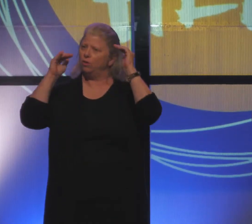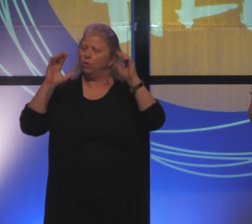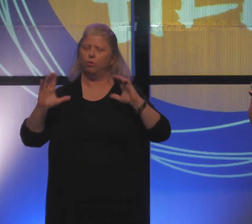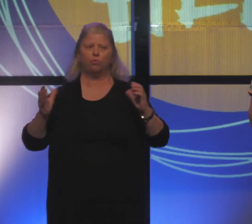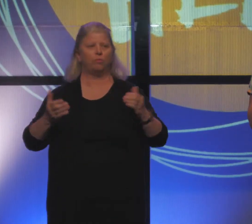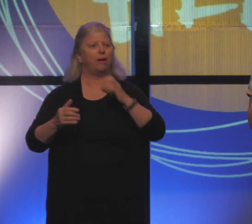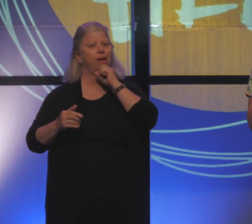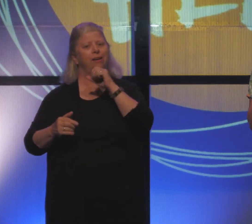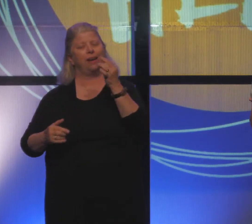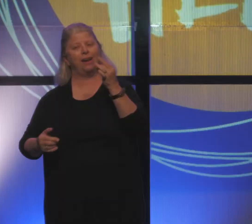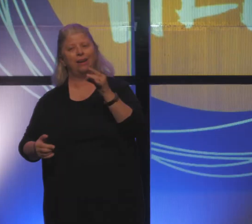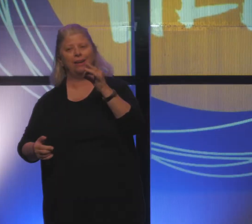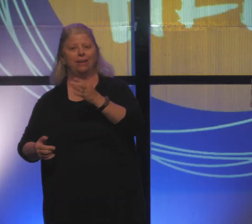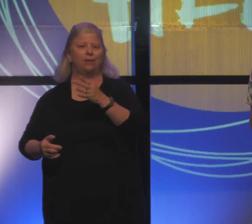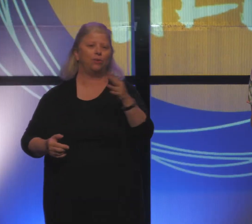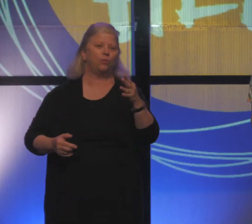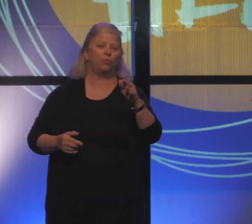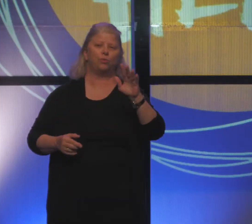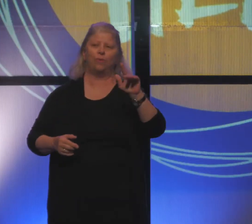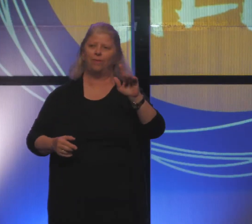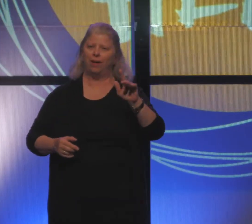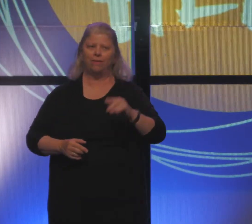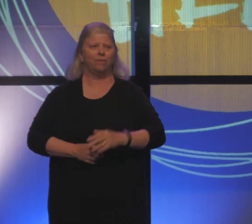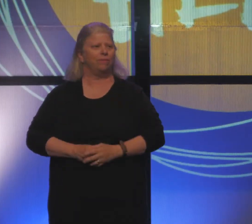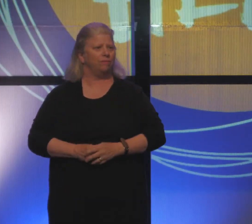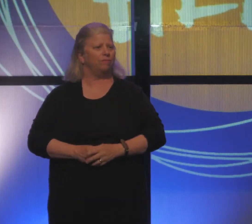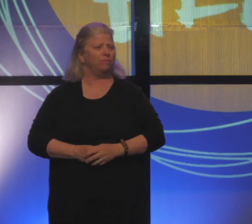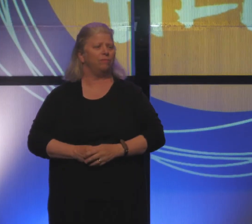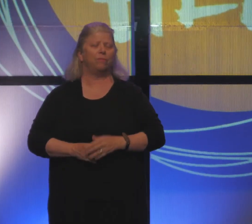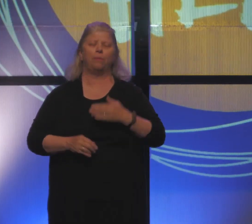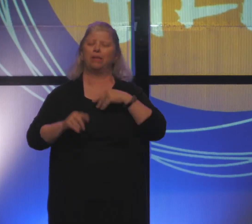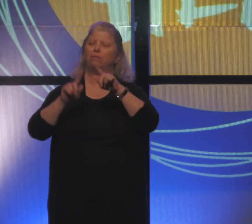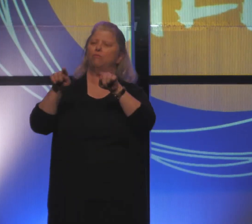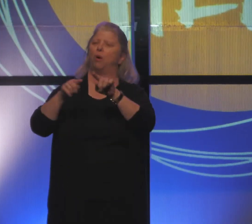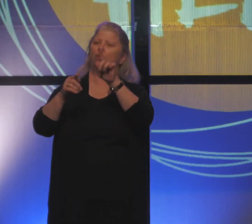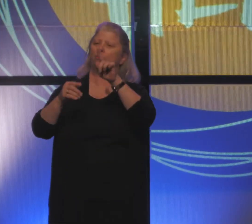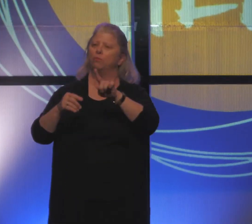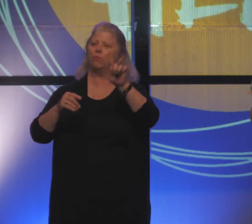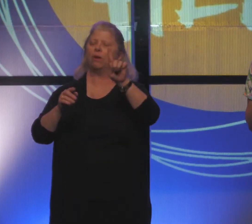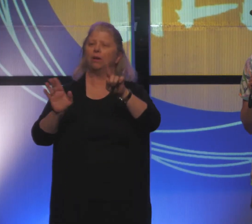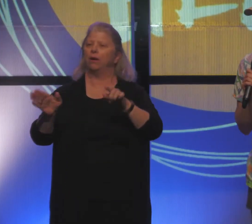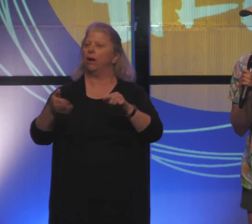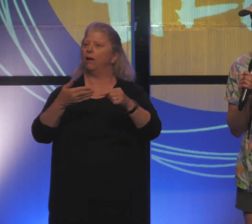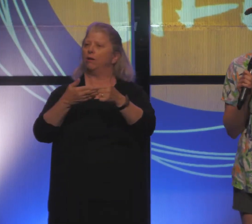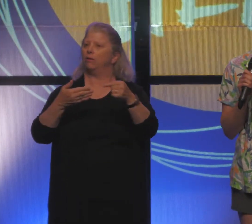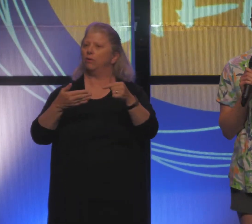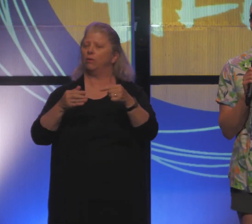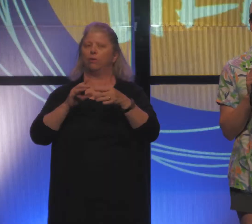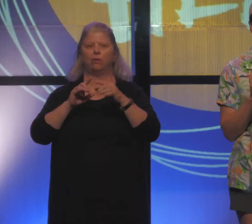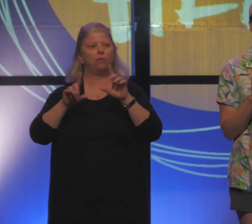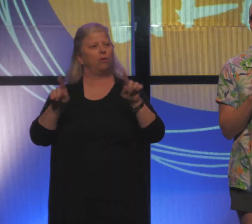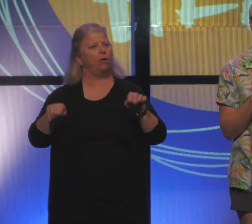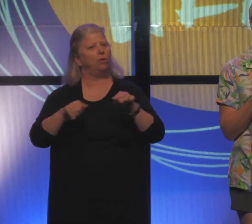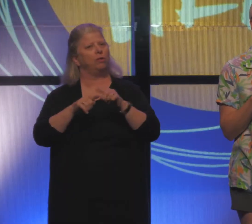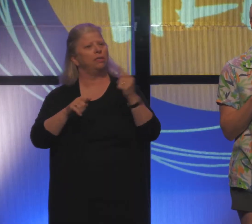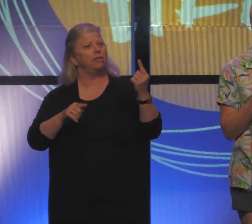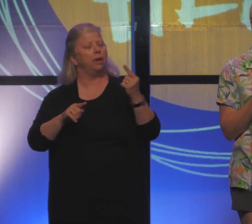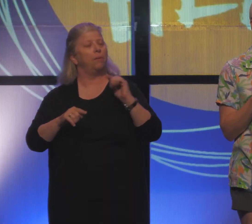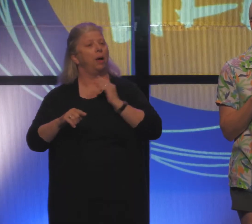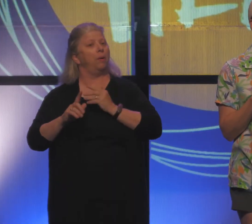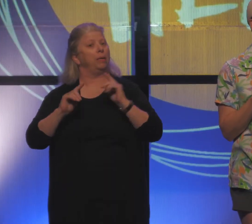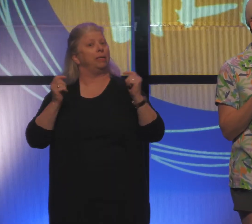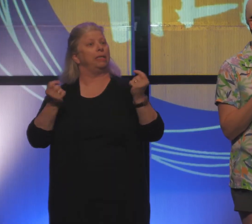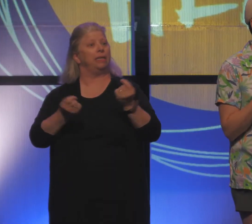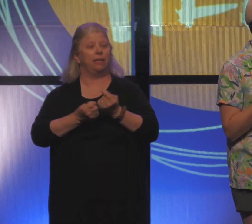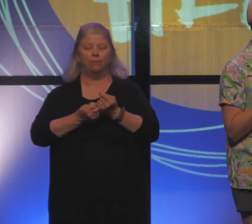group, ages 18 to 25, please mark that box on the back of the Connect card, and somebody from our